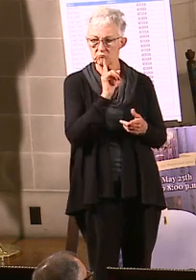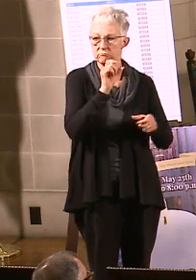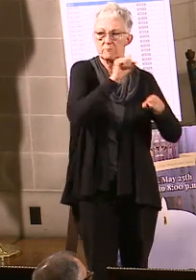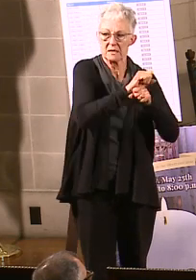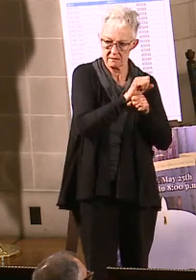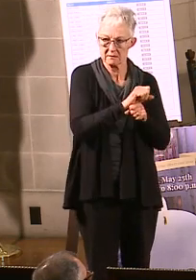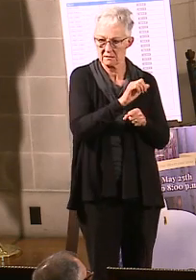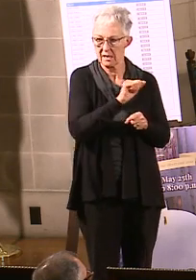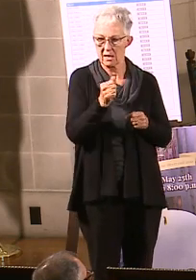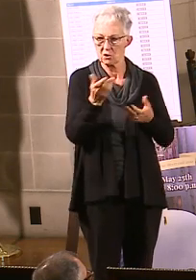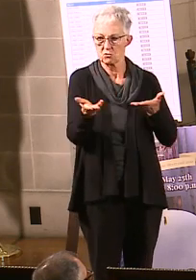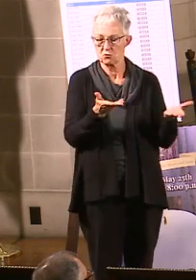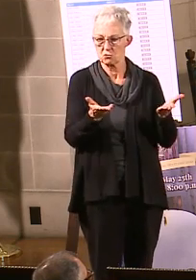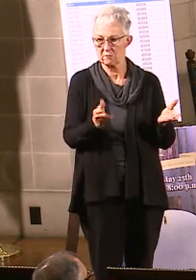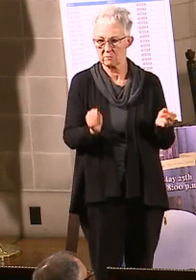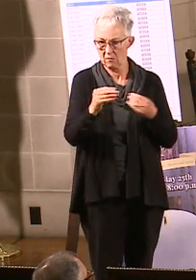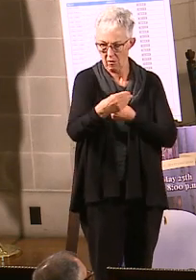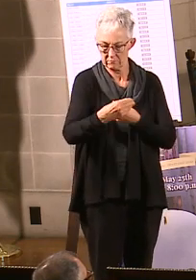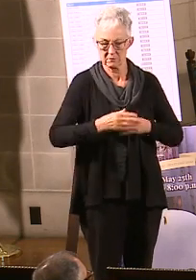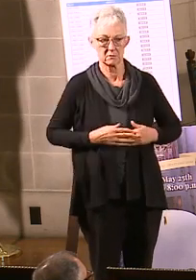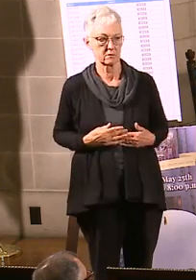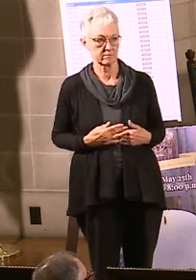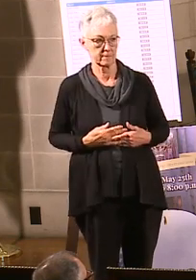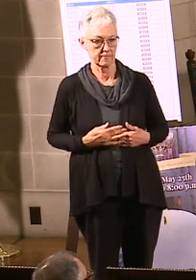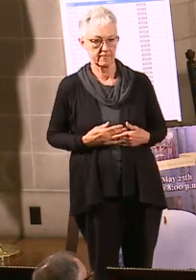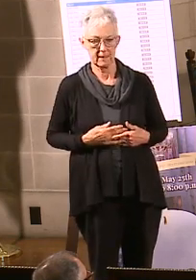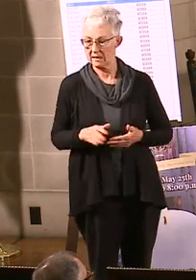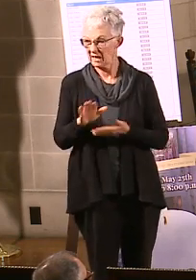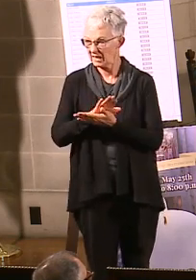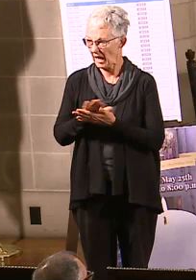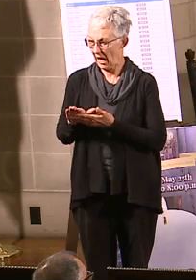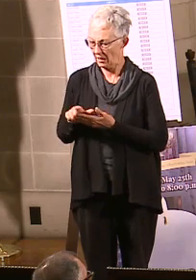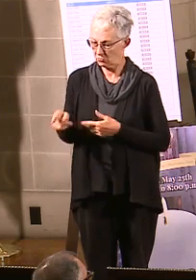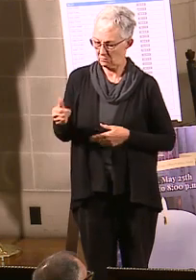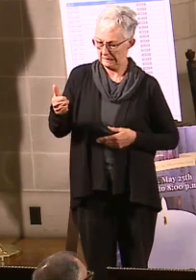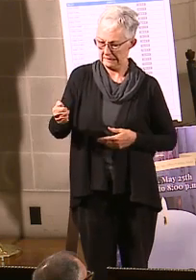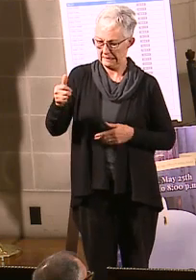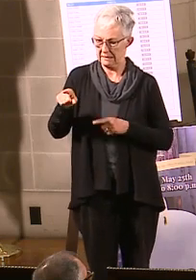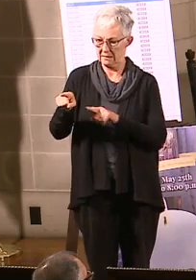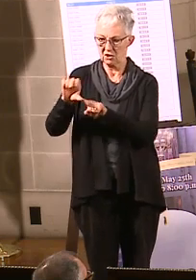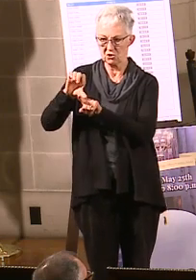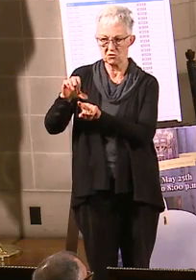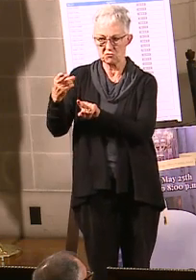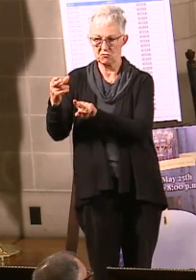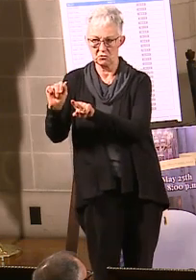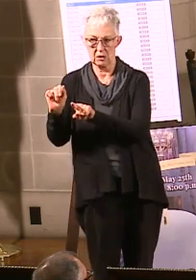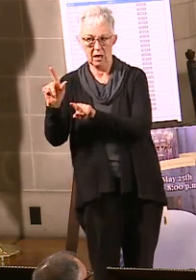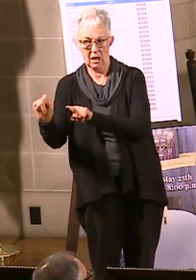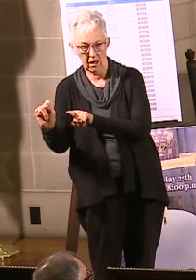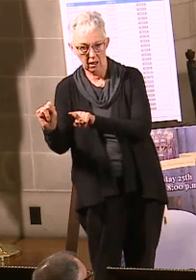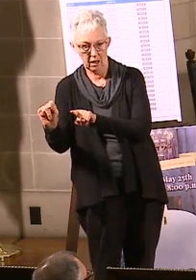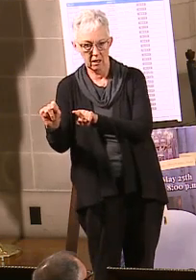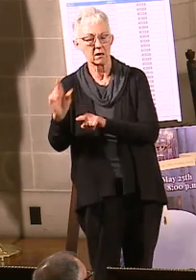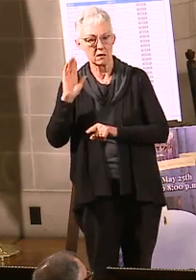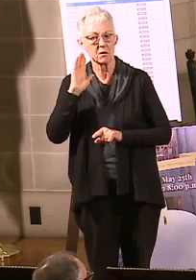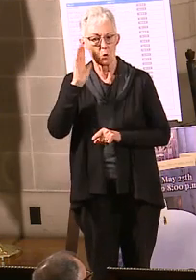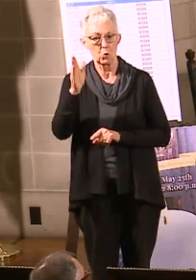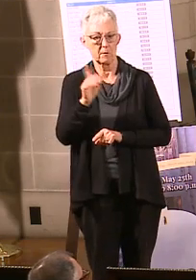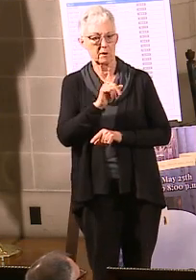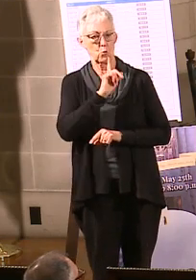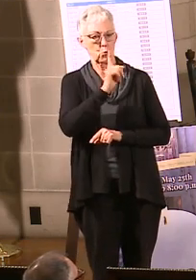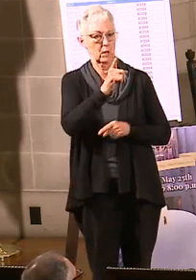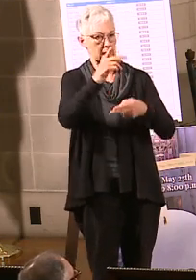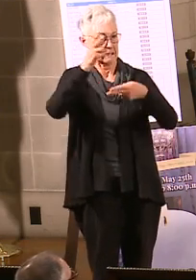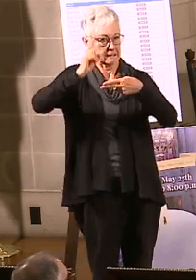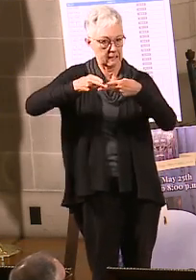is that there's a name on who you're talking to, and it's a real name. It's not Bobby and Courtney that,